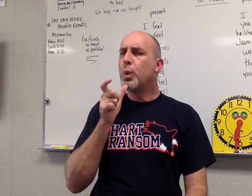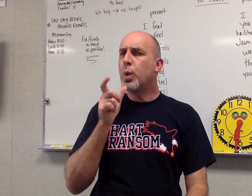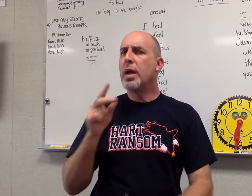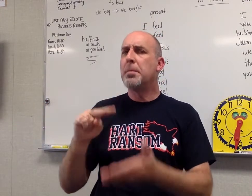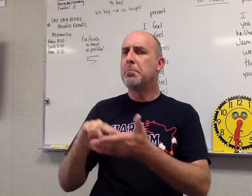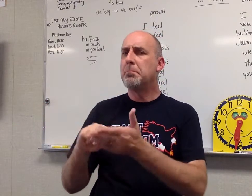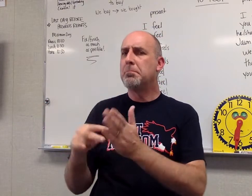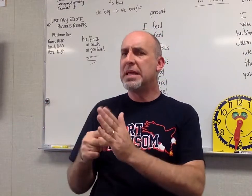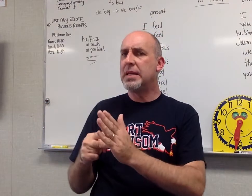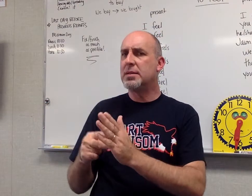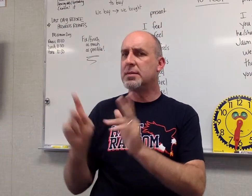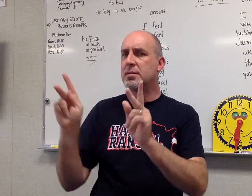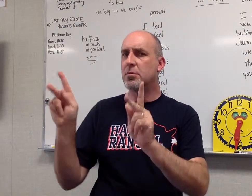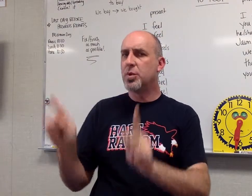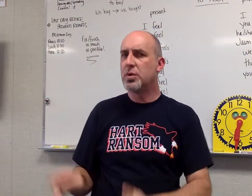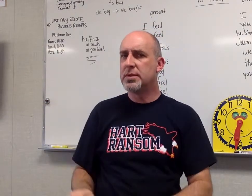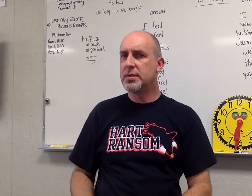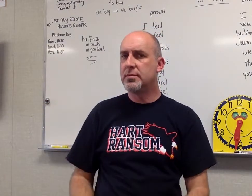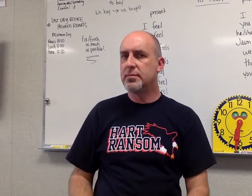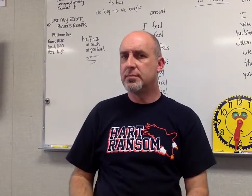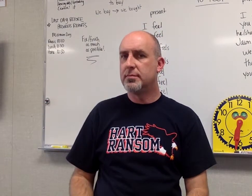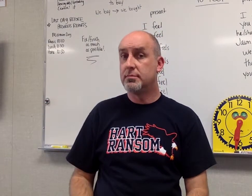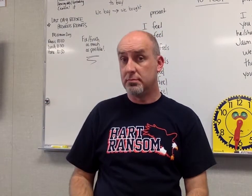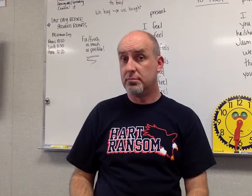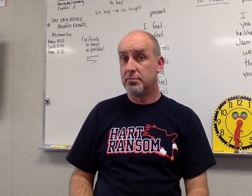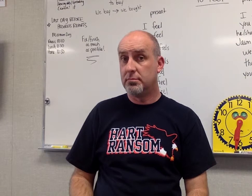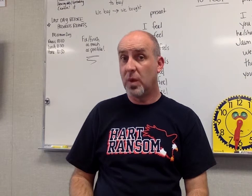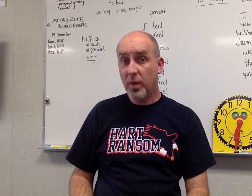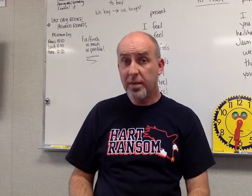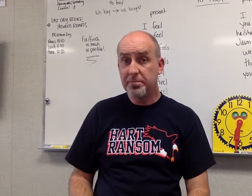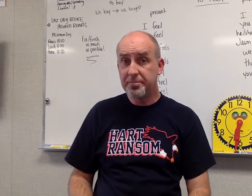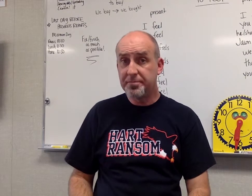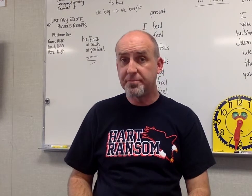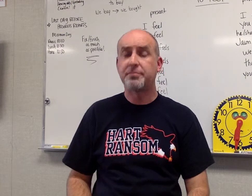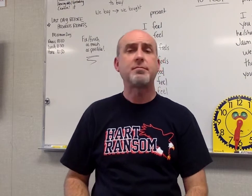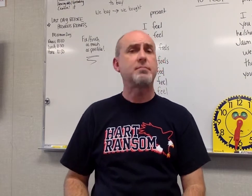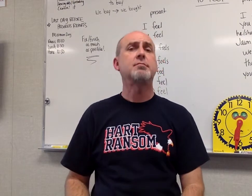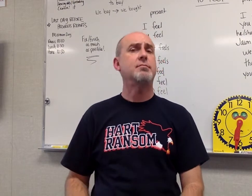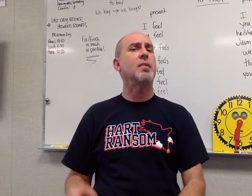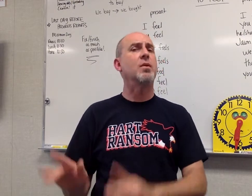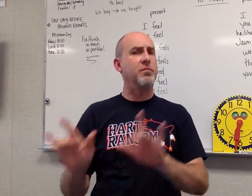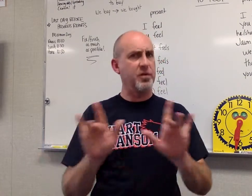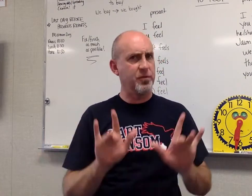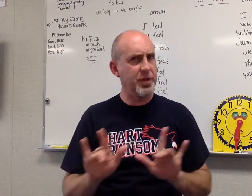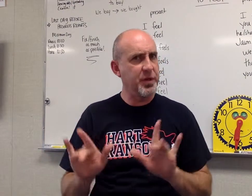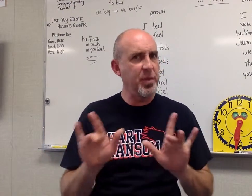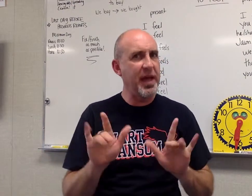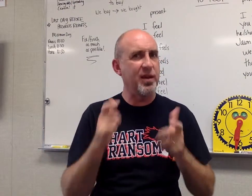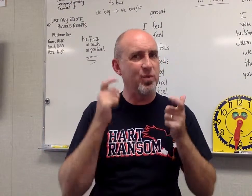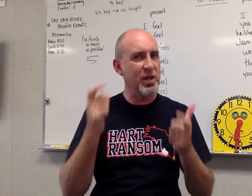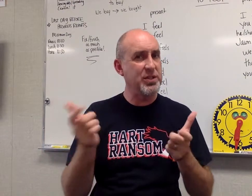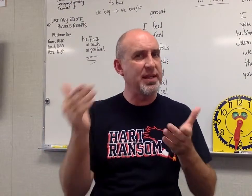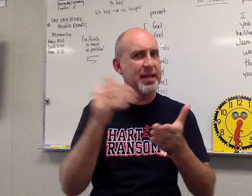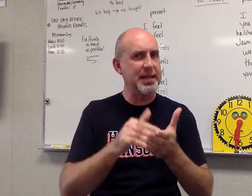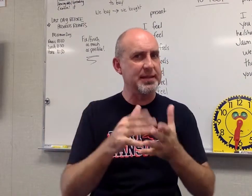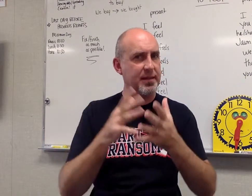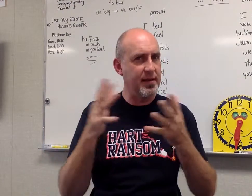Who means person. All right? Feel free to go back and watch that again. It's a